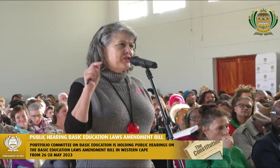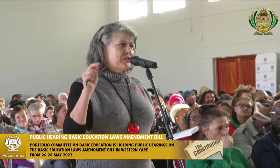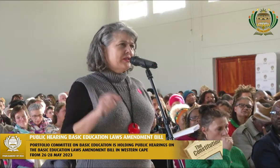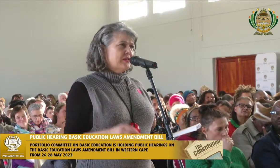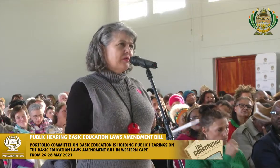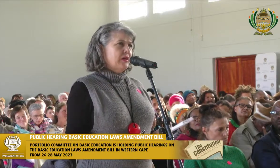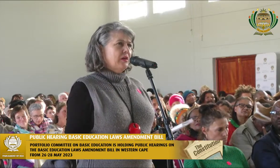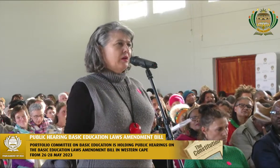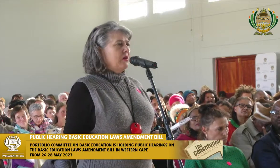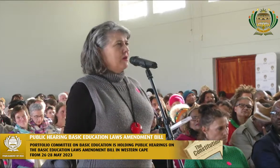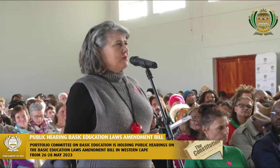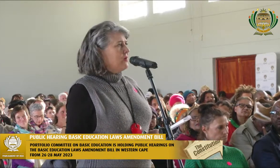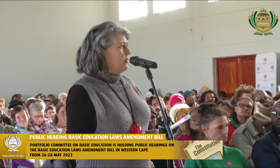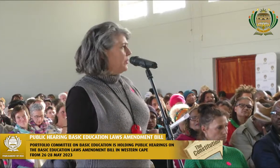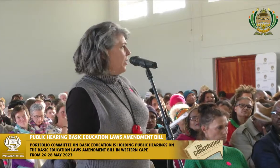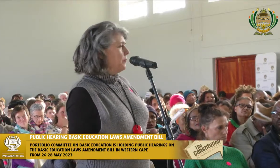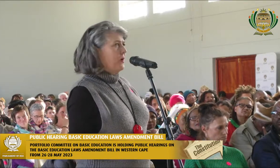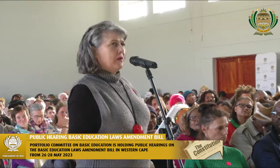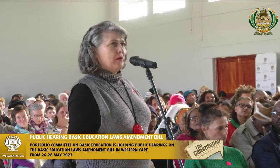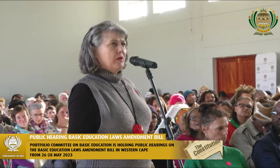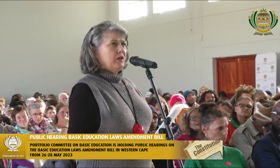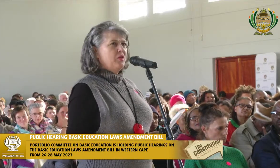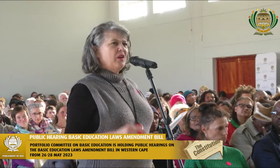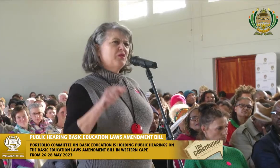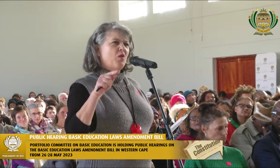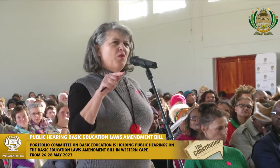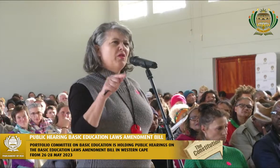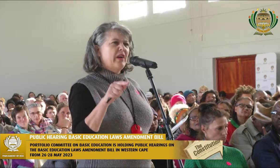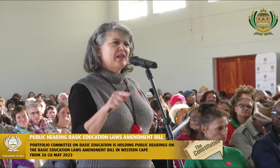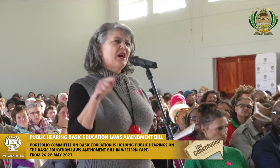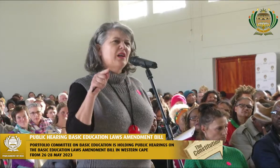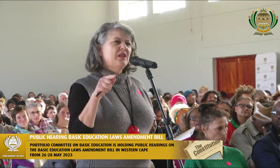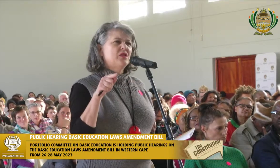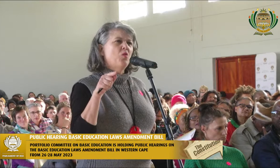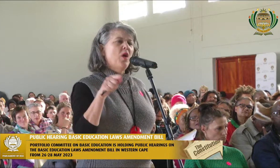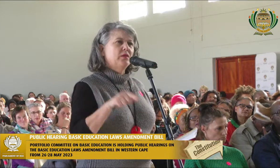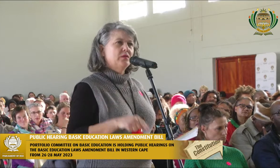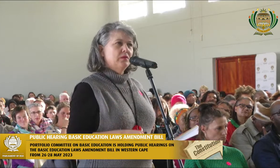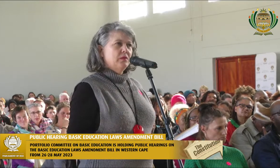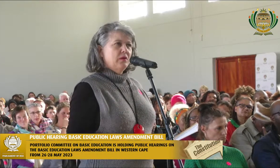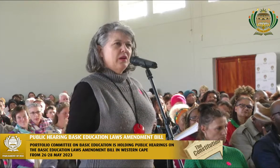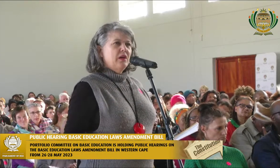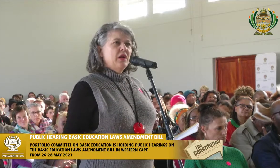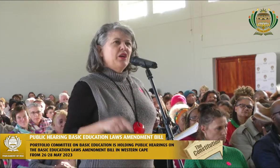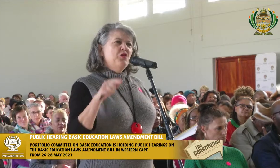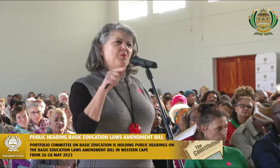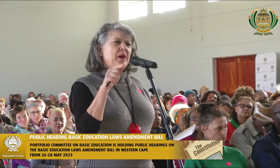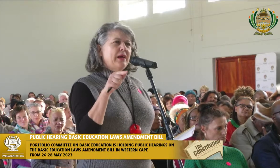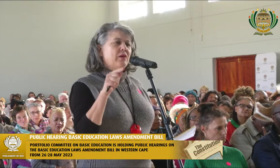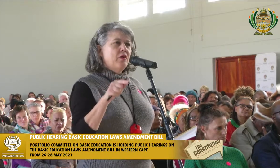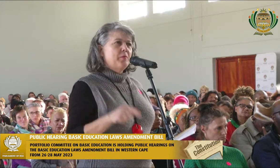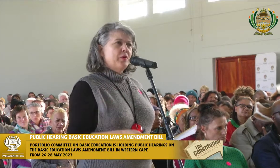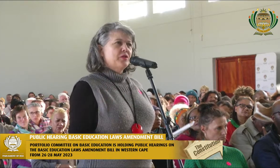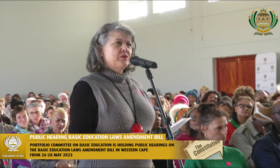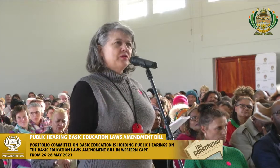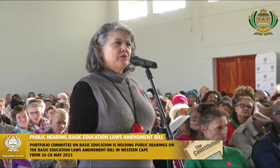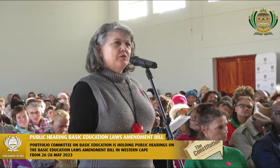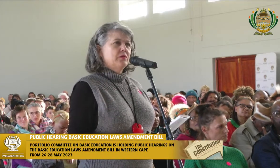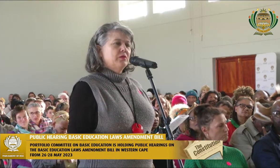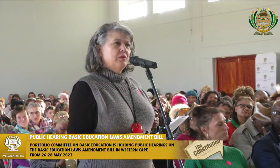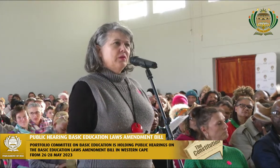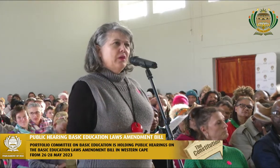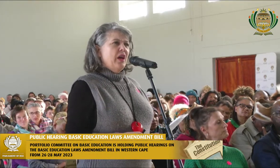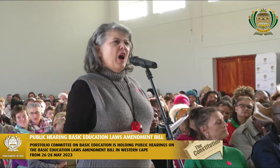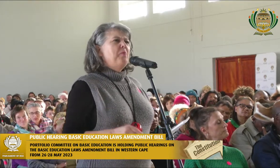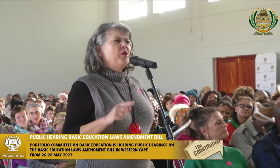you changed the history. Sarki Bartman, you can draw her as ugly as you want. You made her a